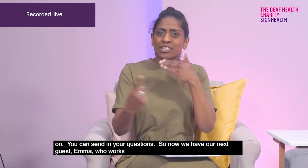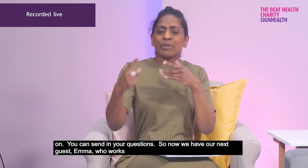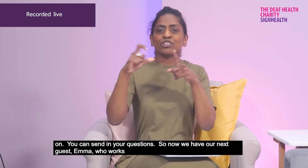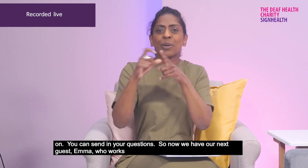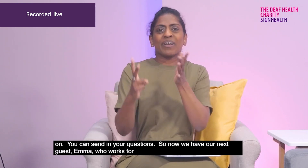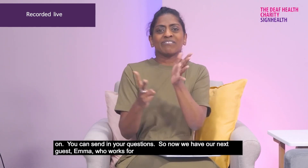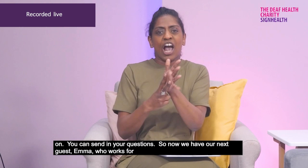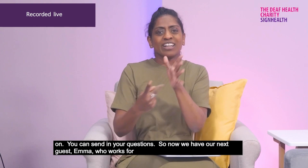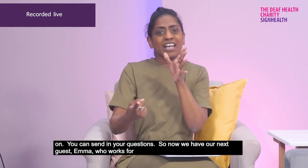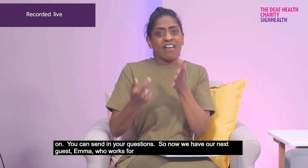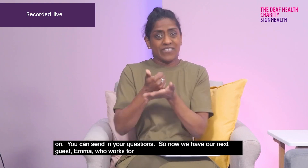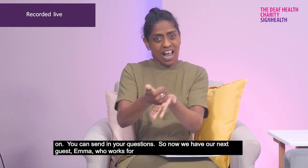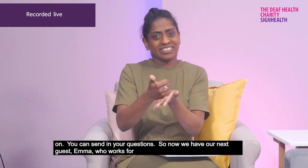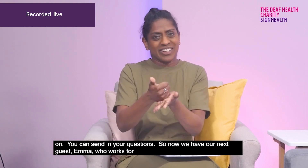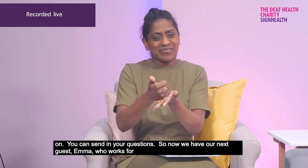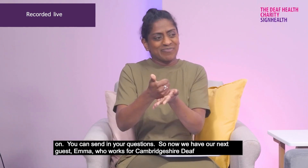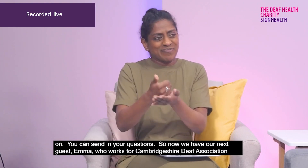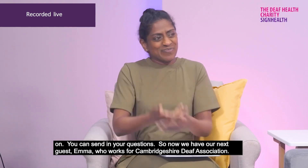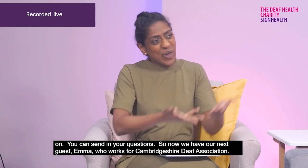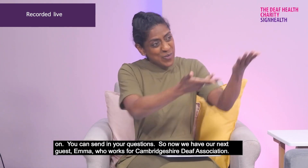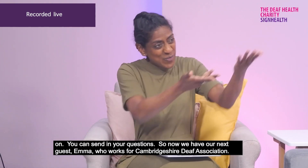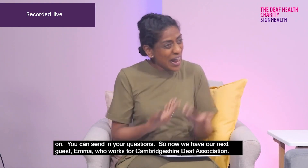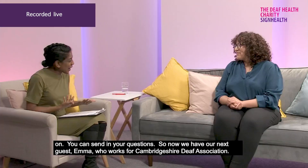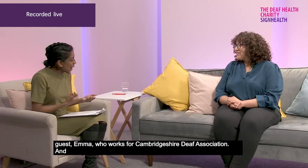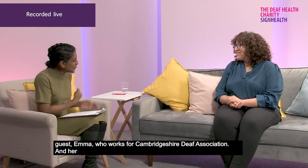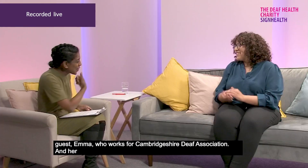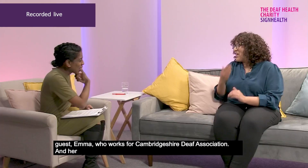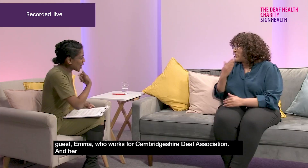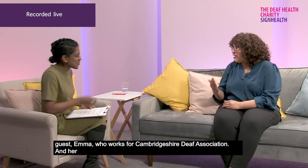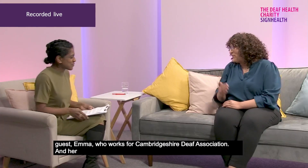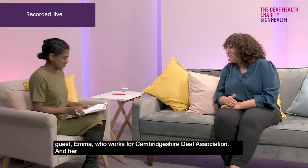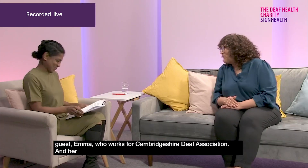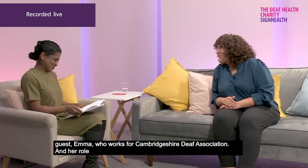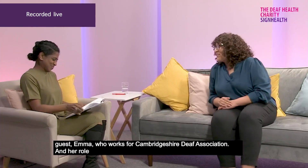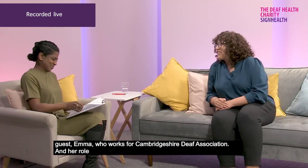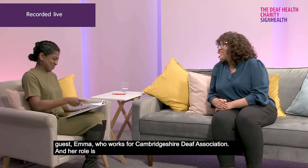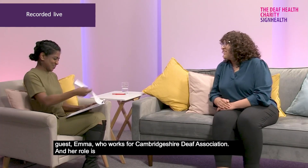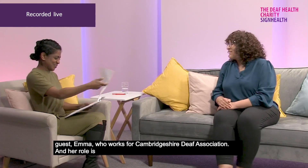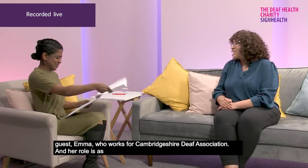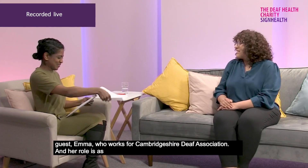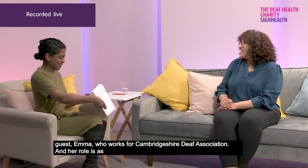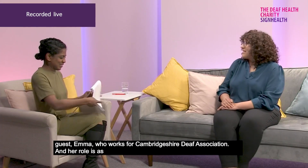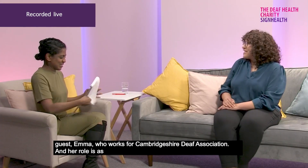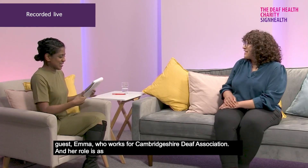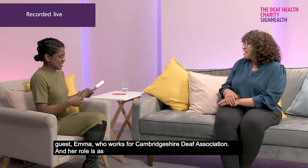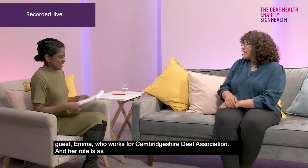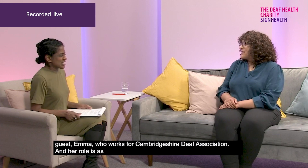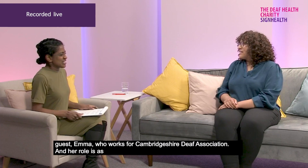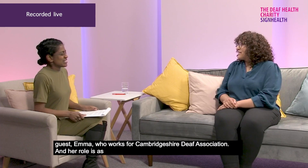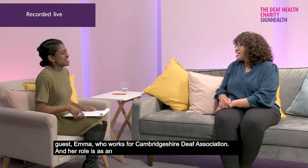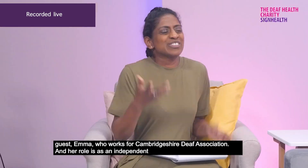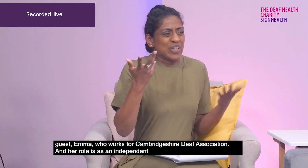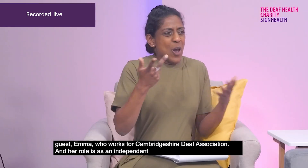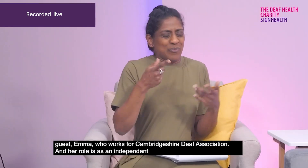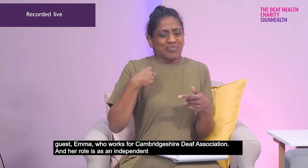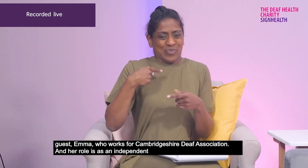for Cambridgeshire Deaf Association. And her role is as an IDVA, an independent domestic violence advisor.